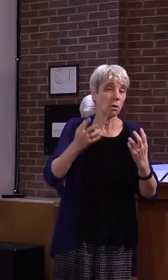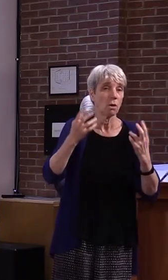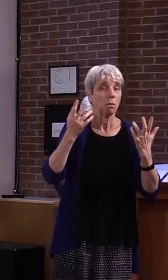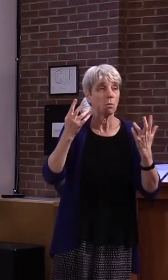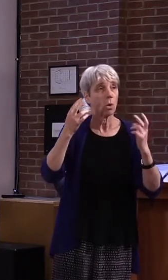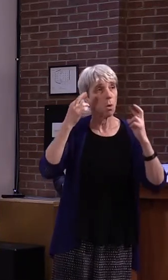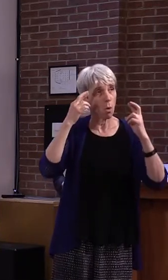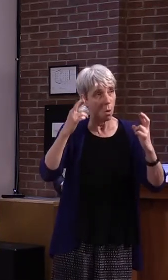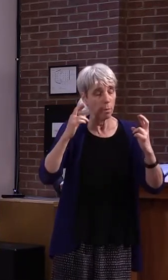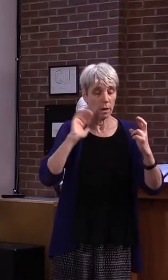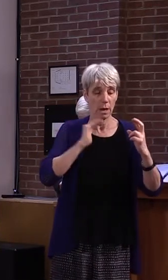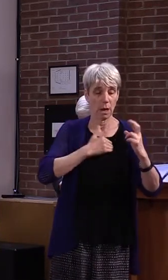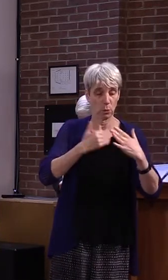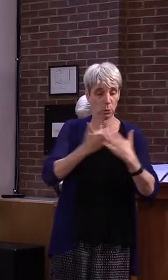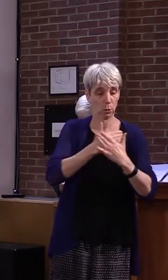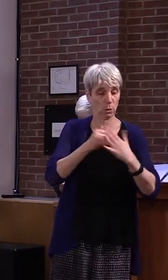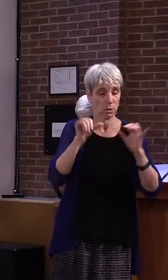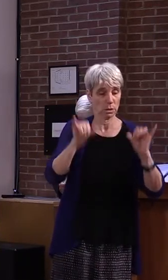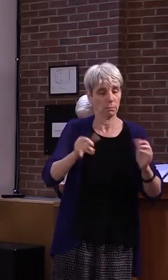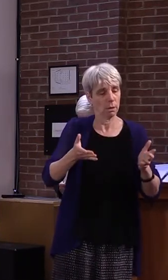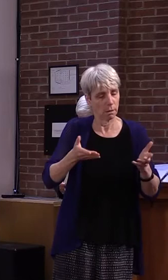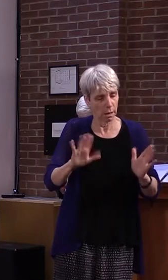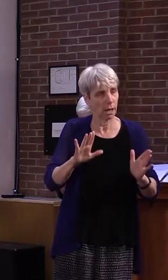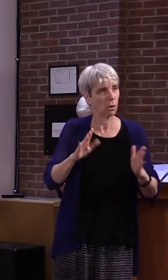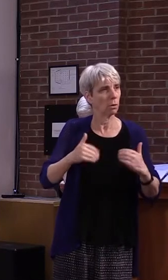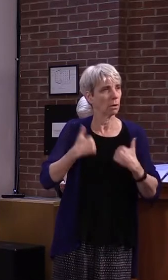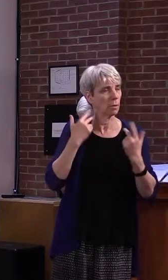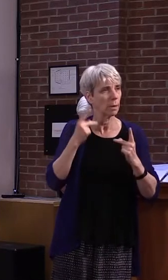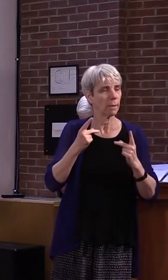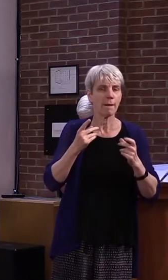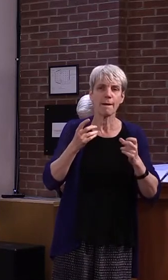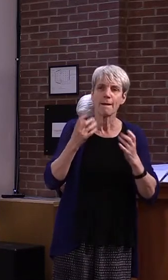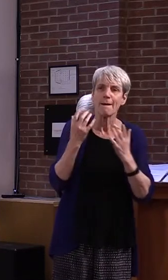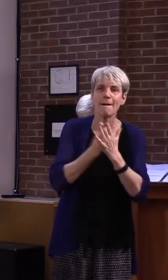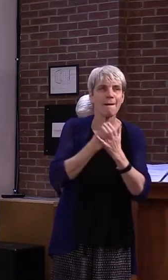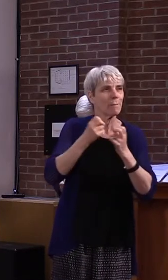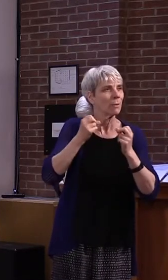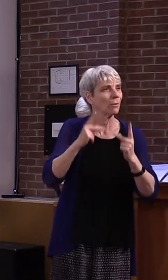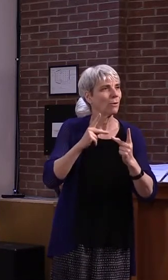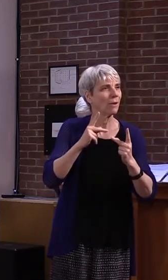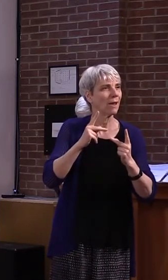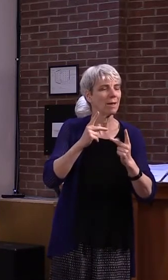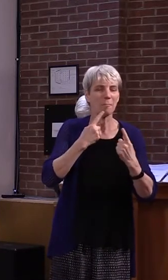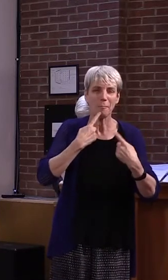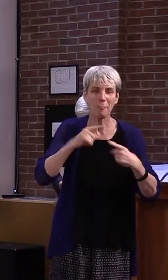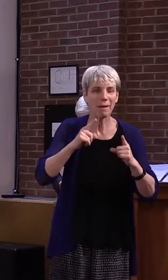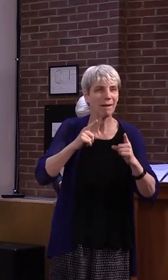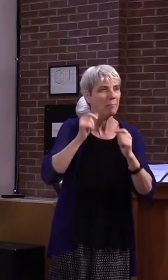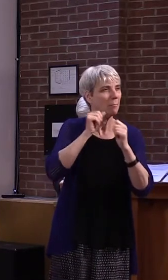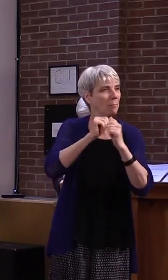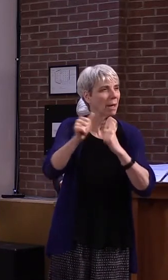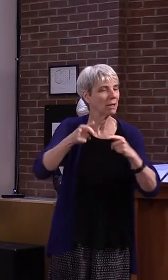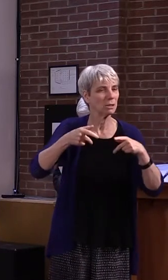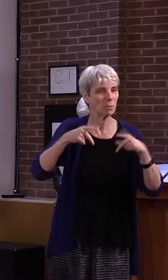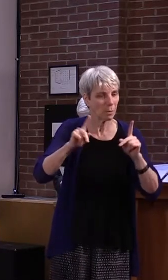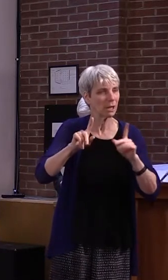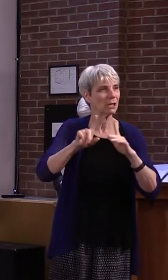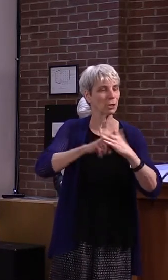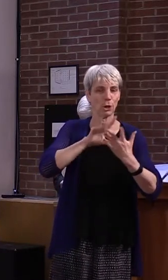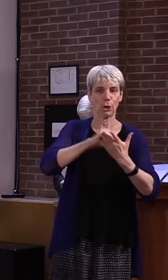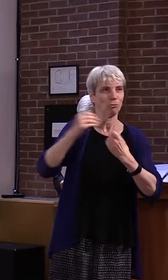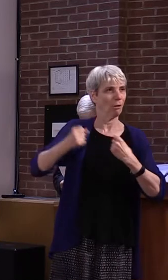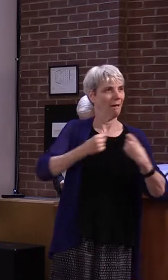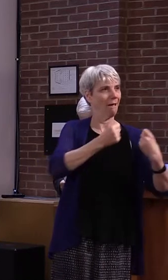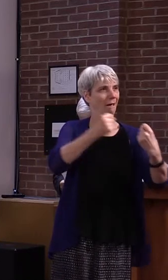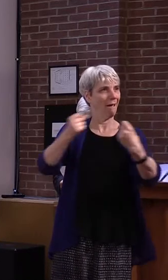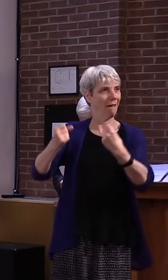kids that testing so that they could get to where they wanted to be and on the road, so to speak, to